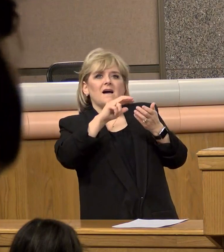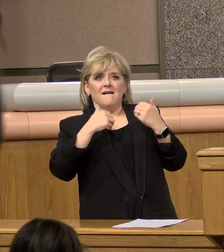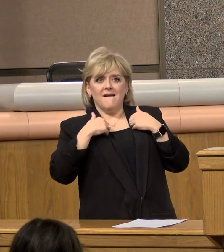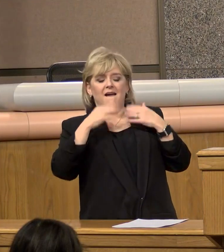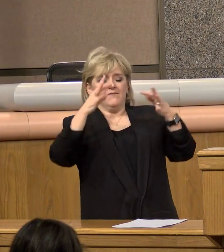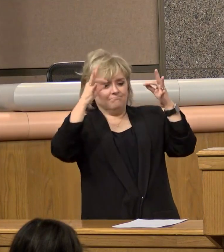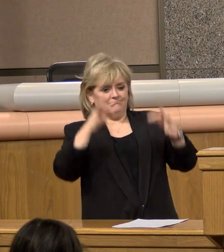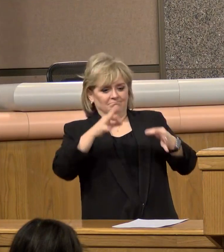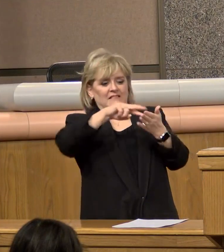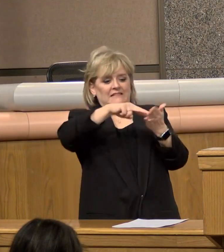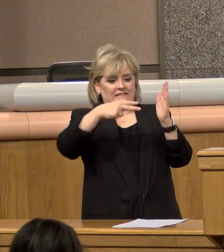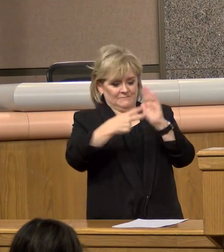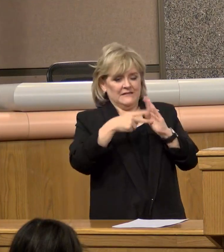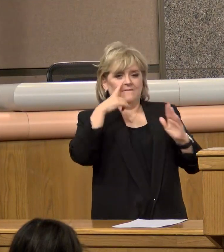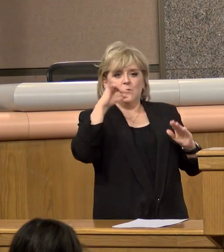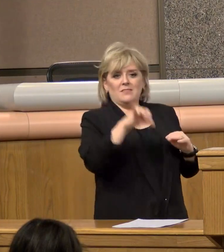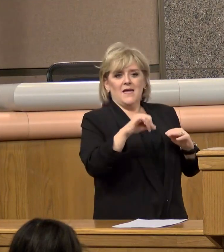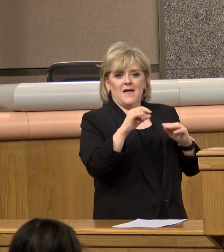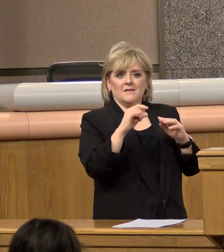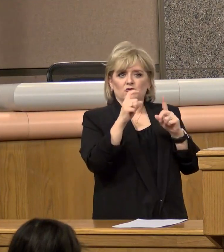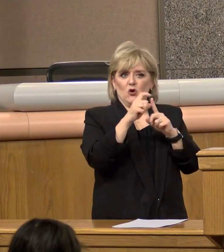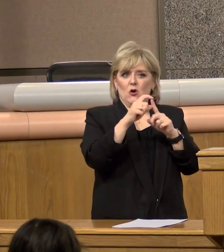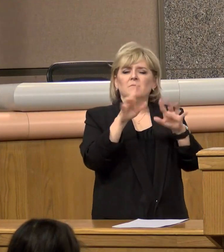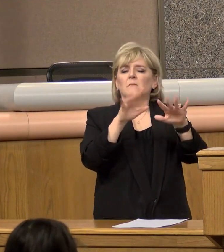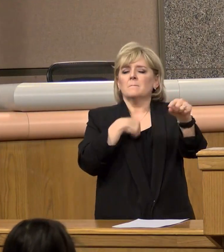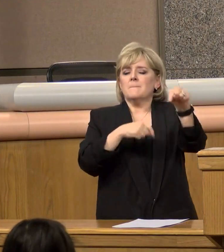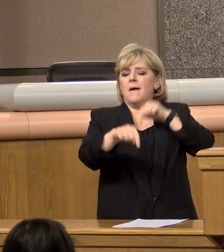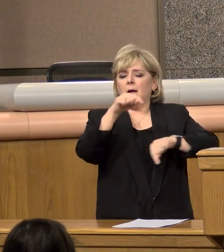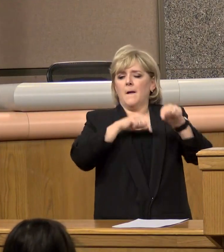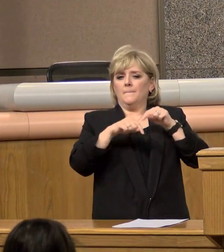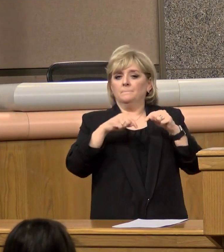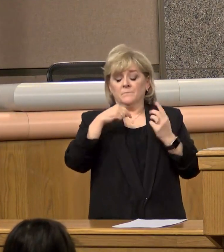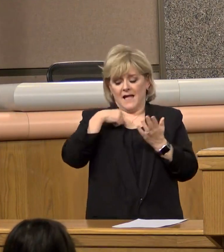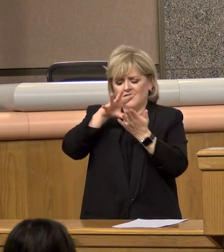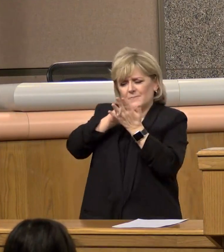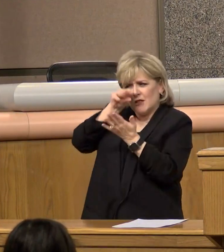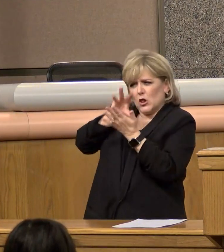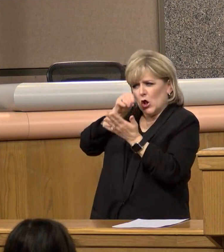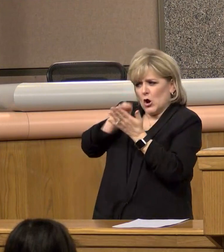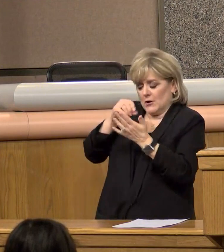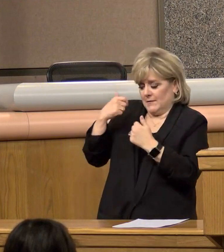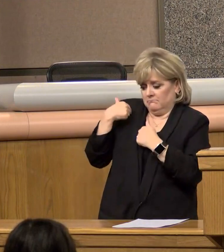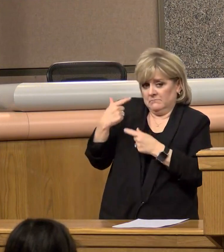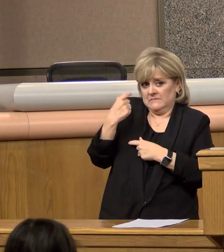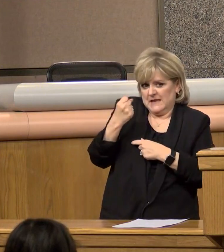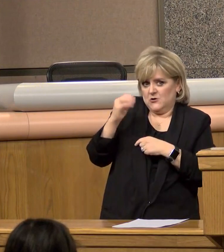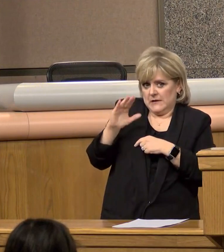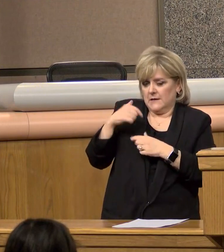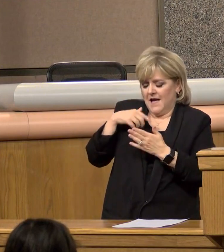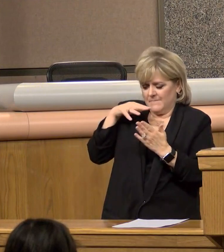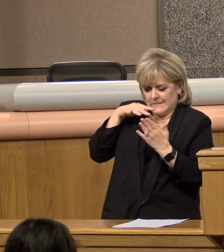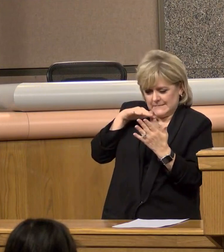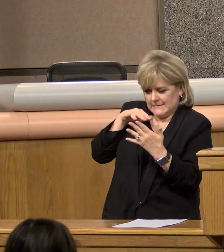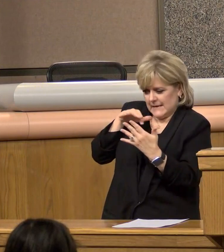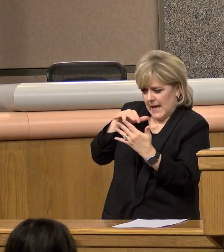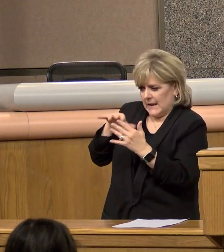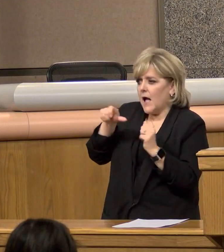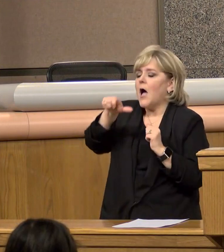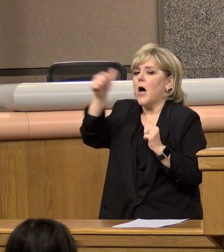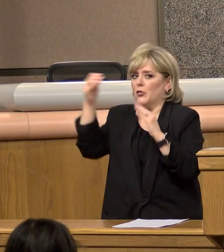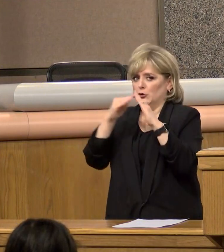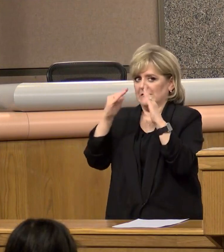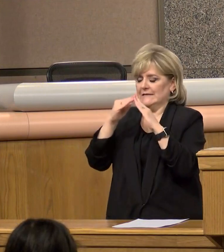my, my, let me back up. I've educated myself this weekend on a number of different shelter in place orders that